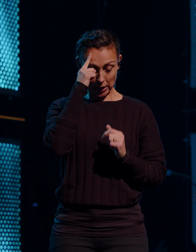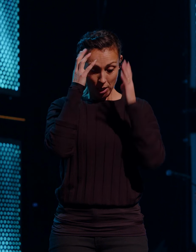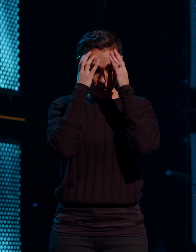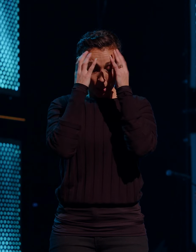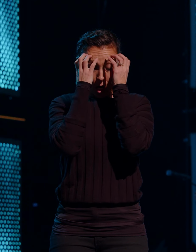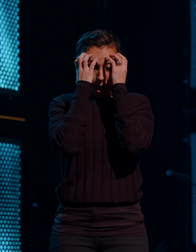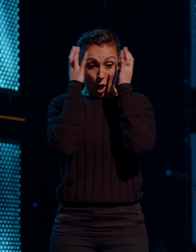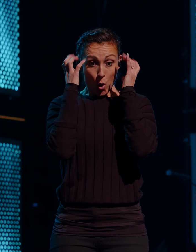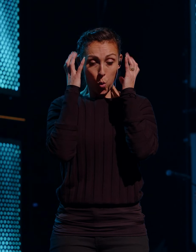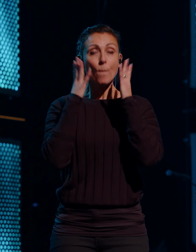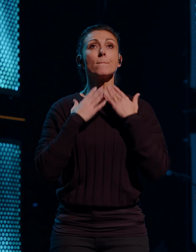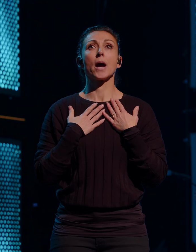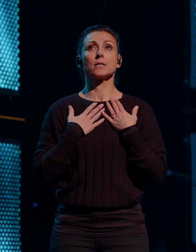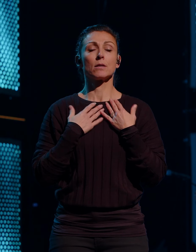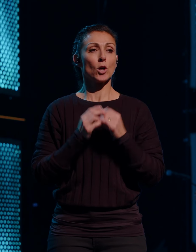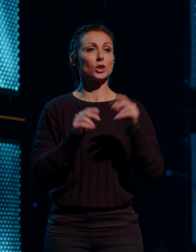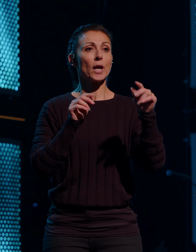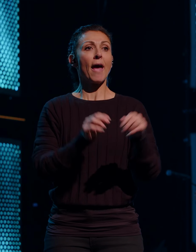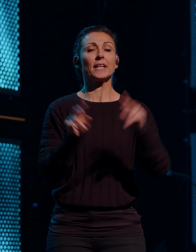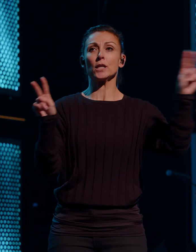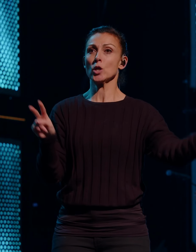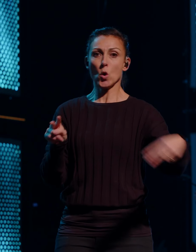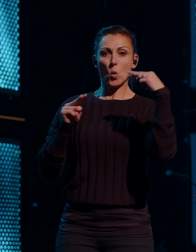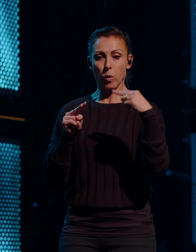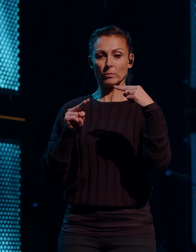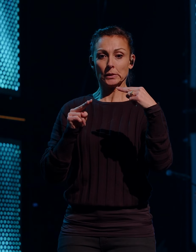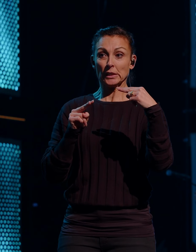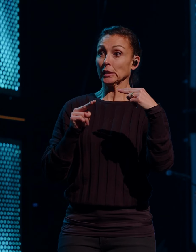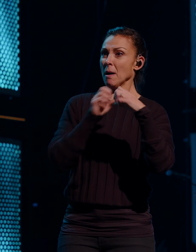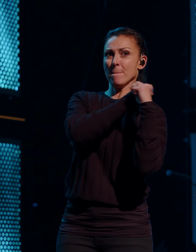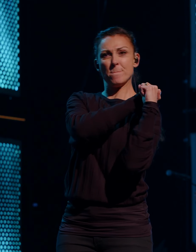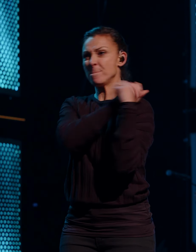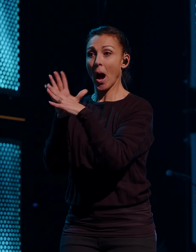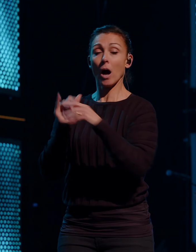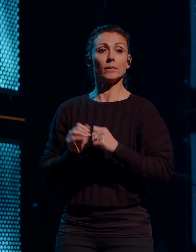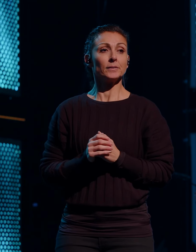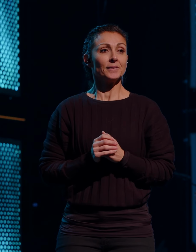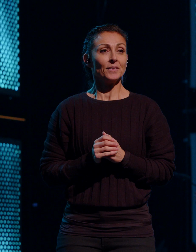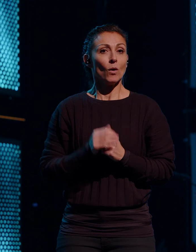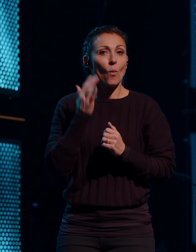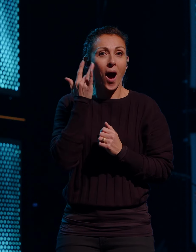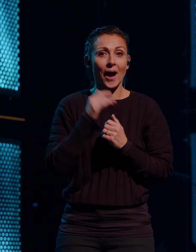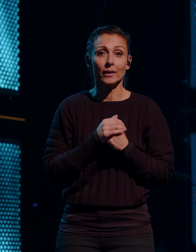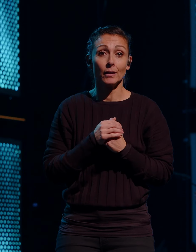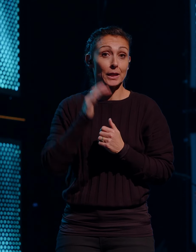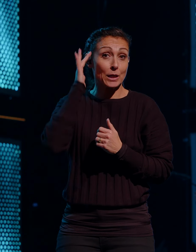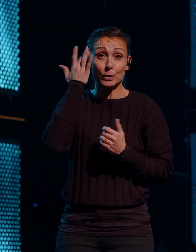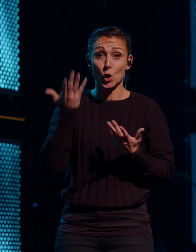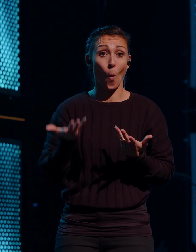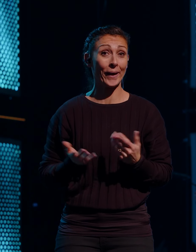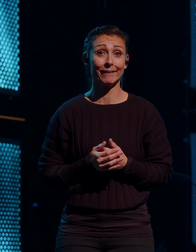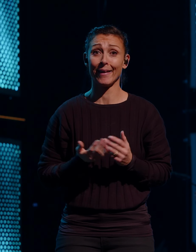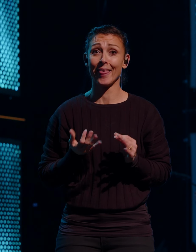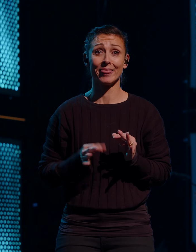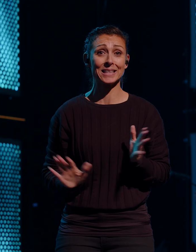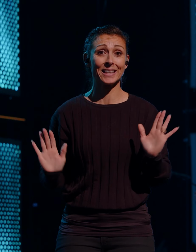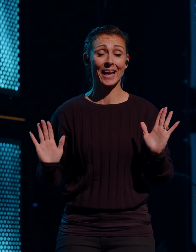her, even though Paul was annoyed. When I read that and I studied that, it just reminds me how powerful the name of Jesus